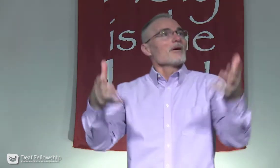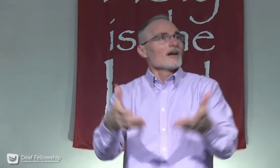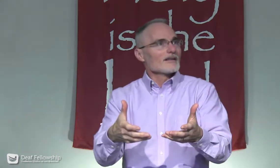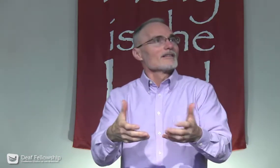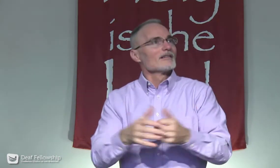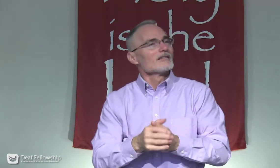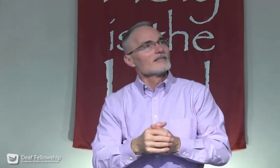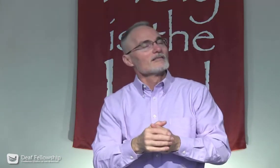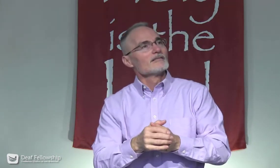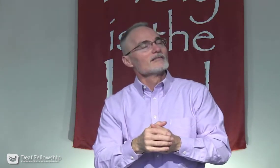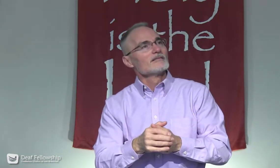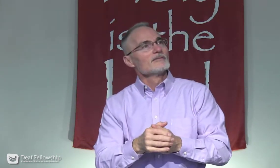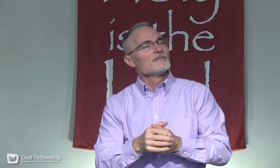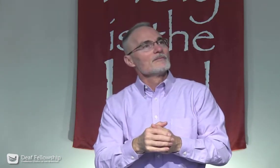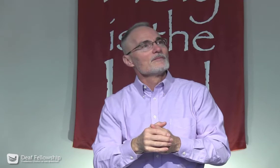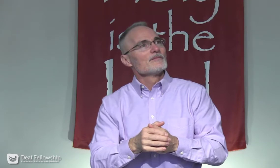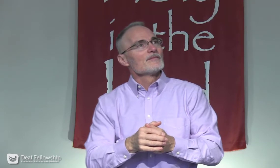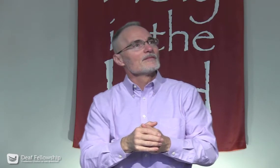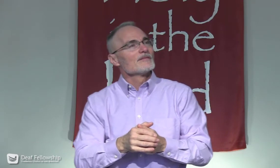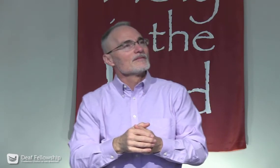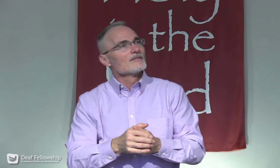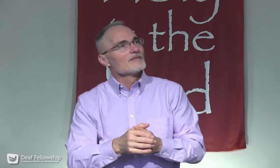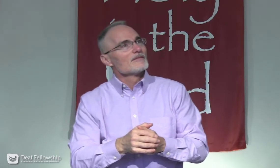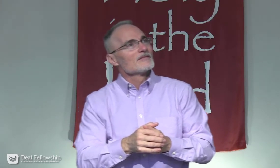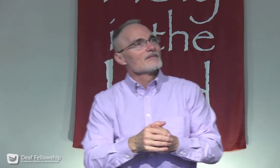but also for all of us collectively as a body.